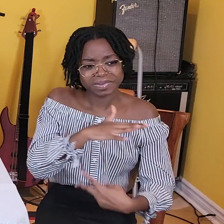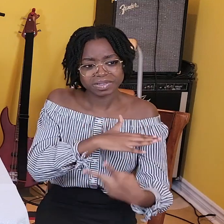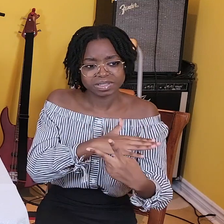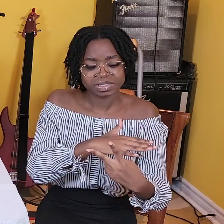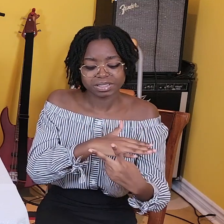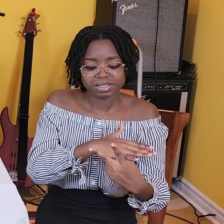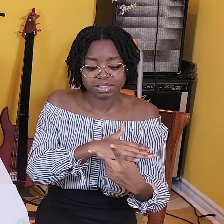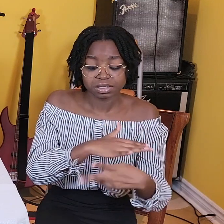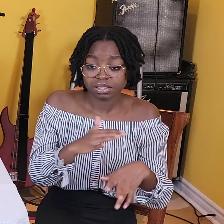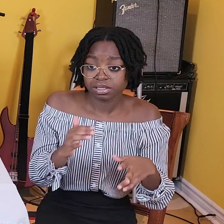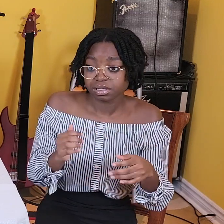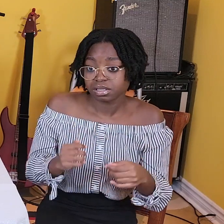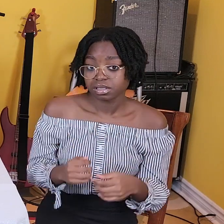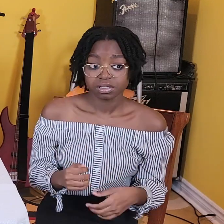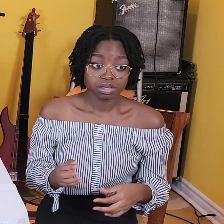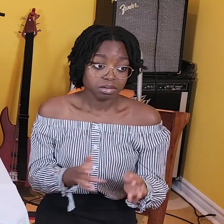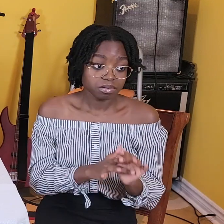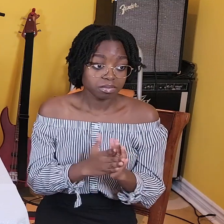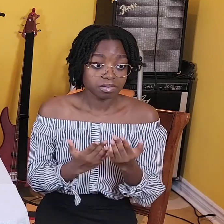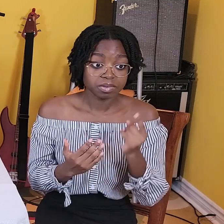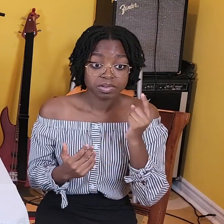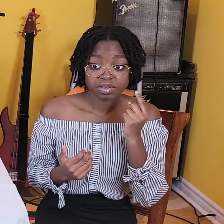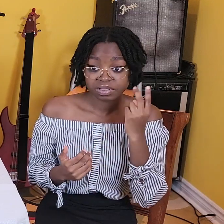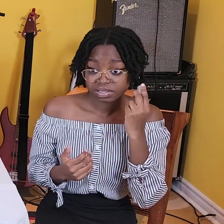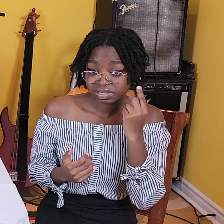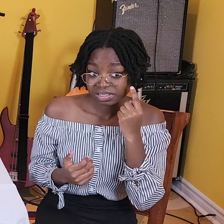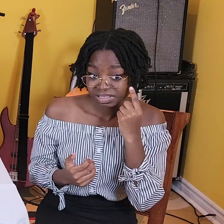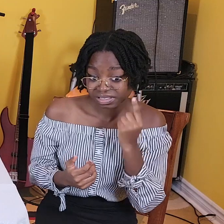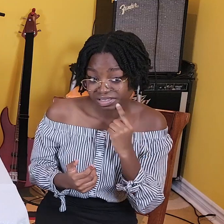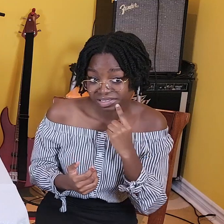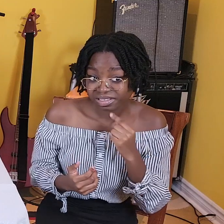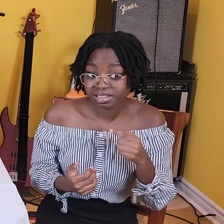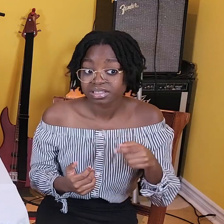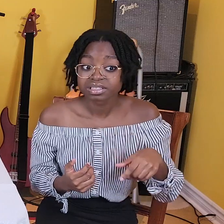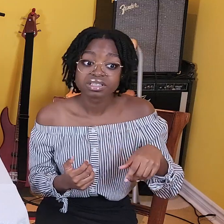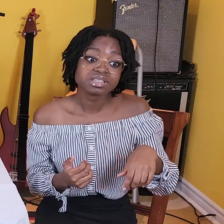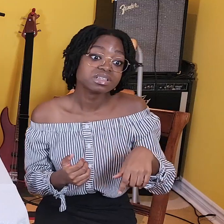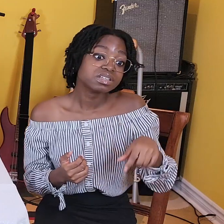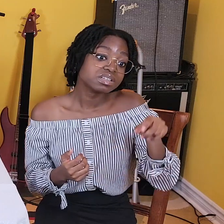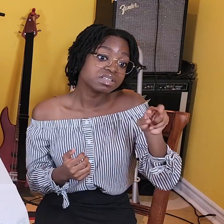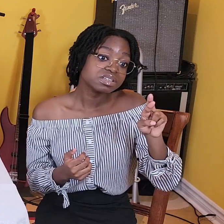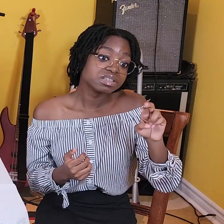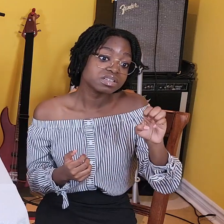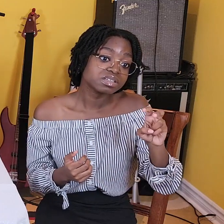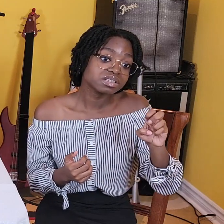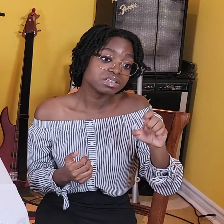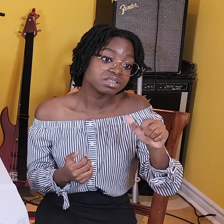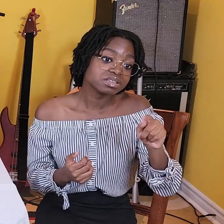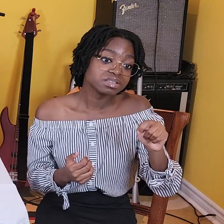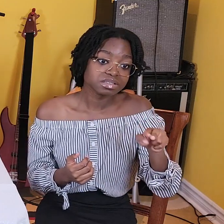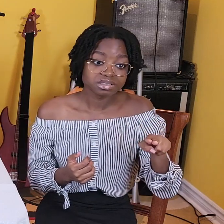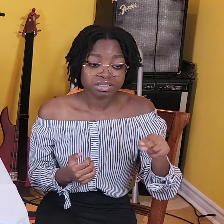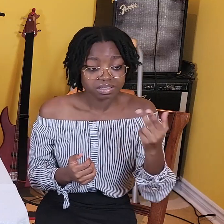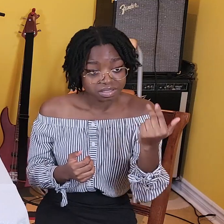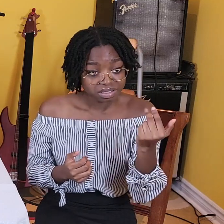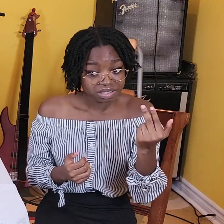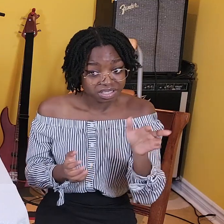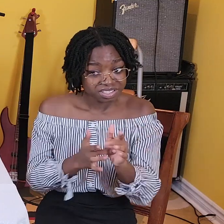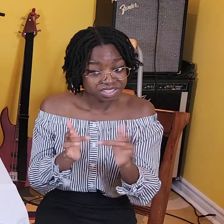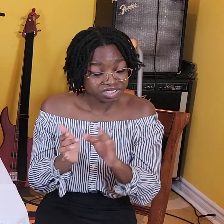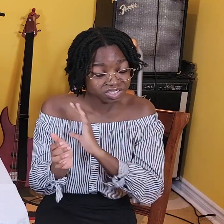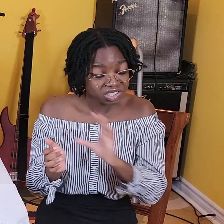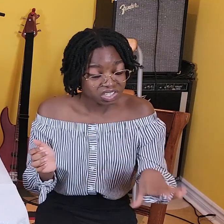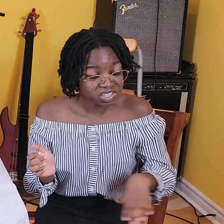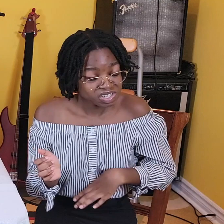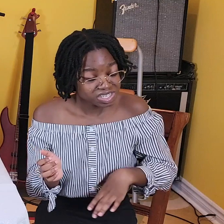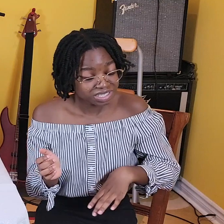what the Bible says in Revelation 13, it says, well, Jesus Christ is the Lamb that was slain before